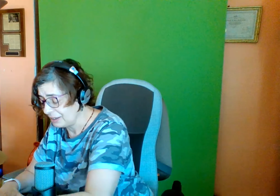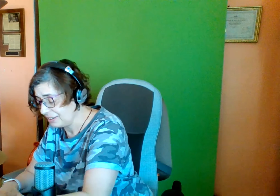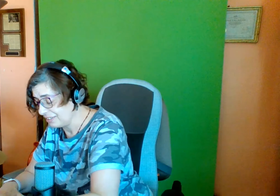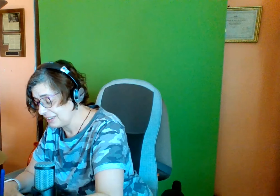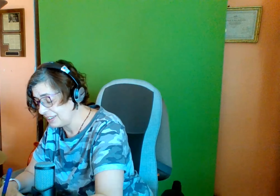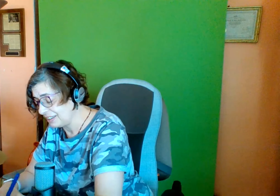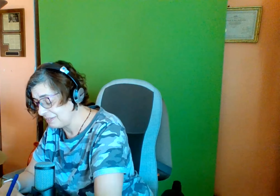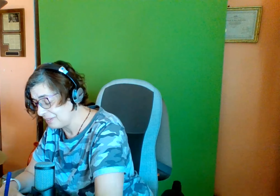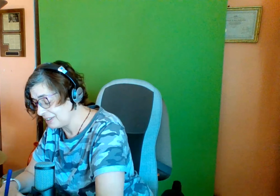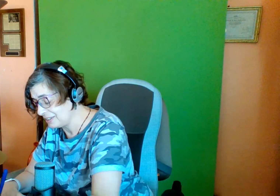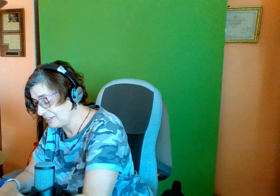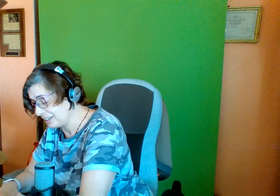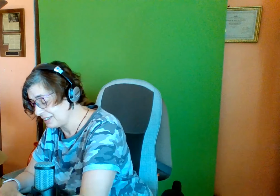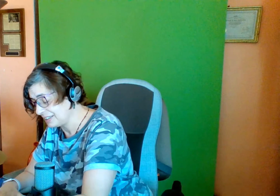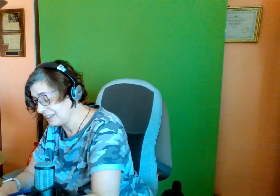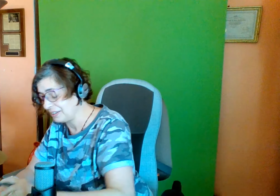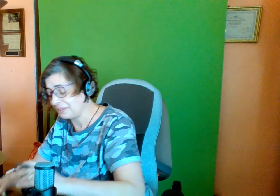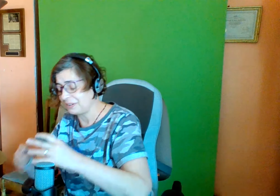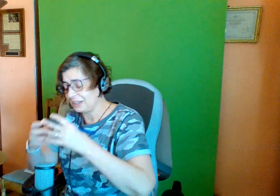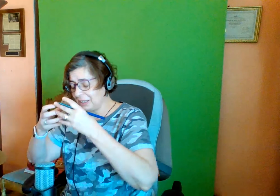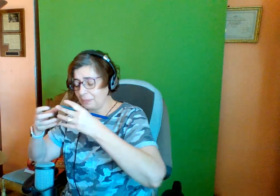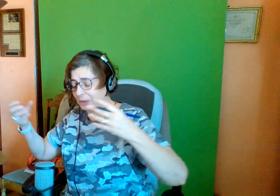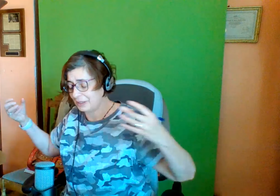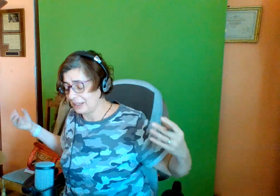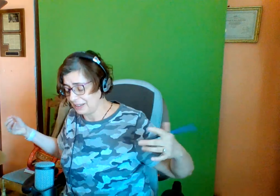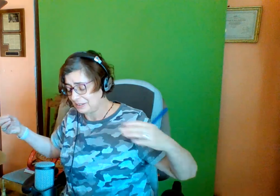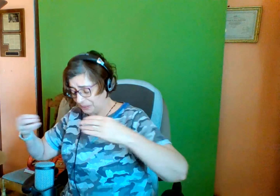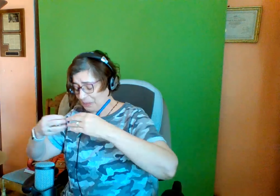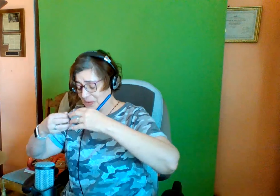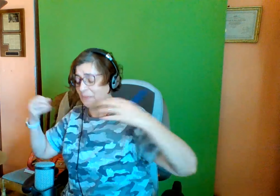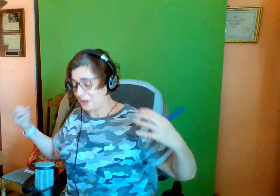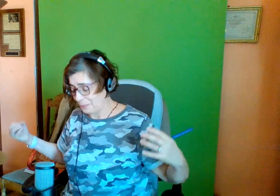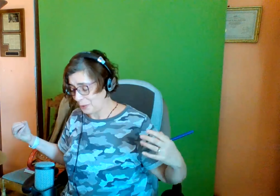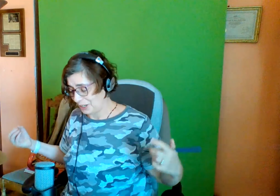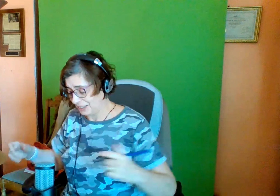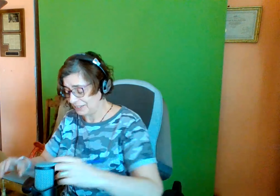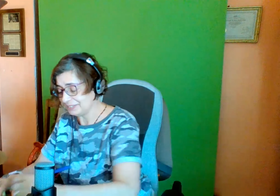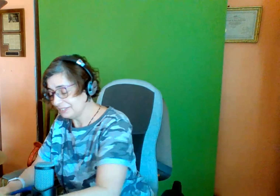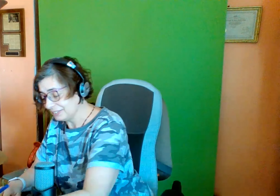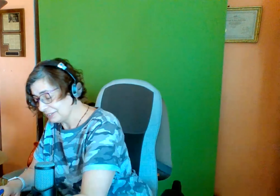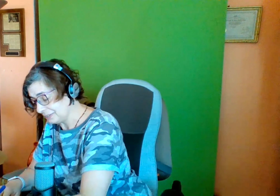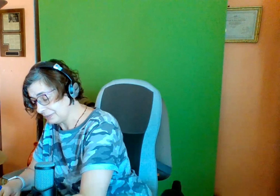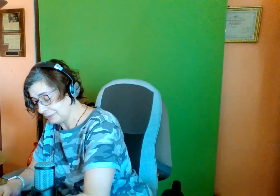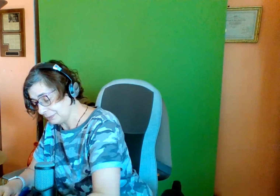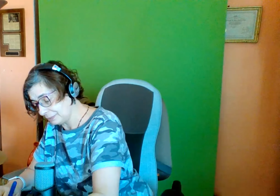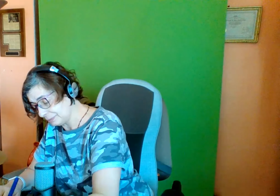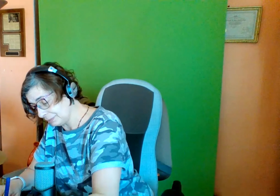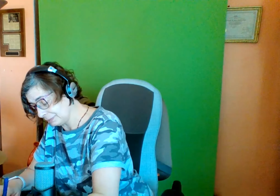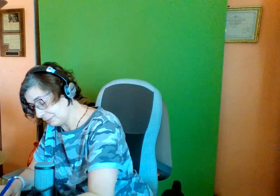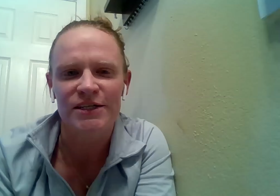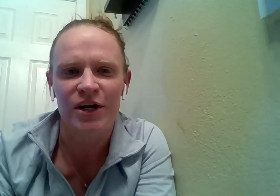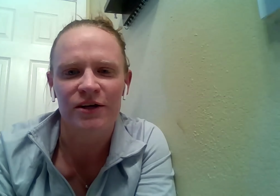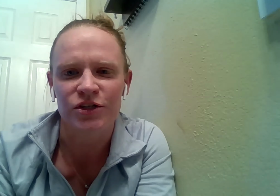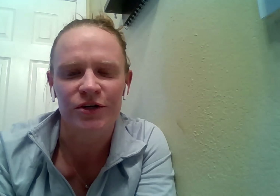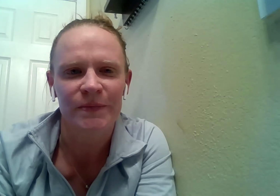y mi visión es que cualquier puerta es una buena puerta. And